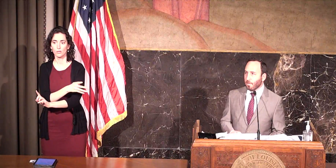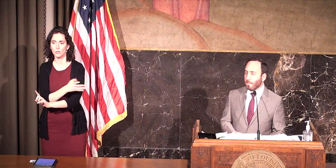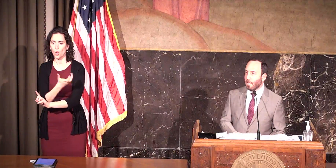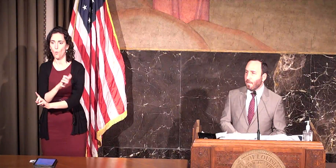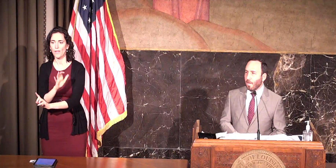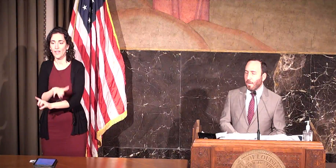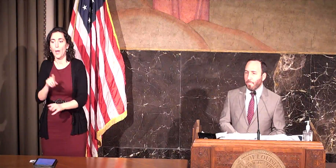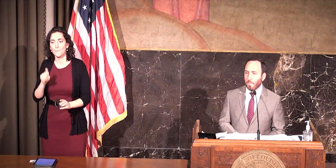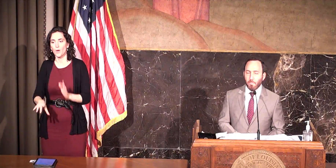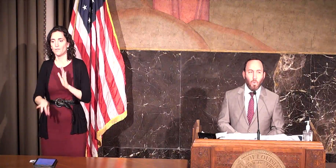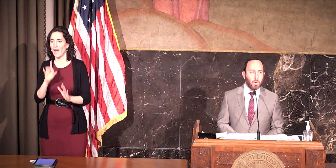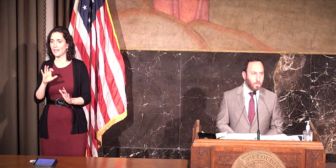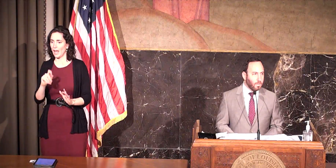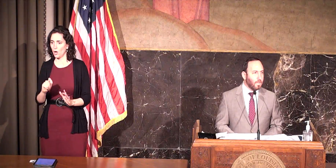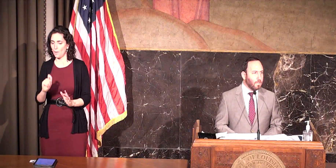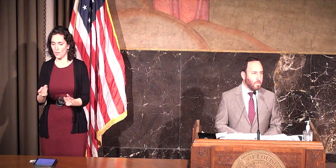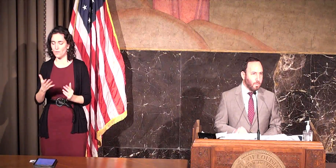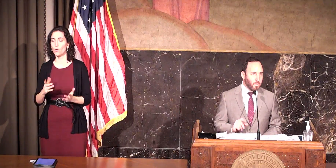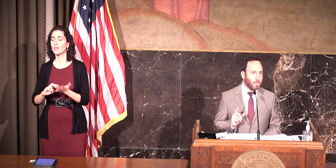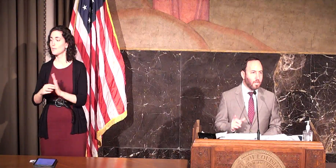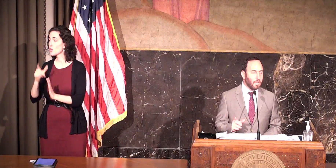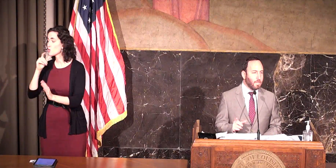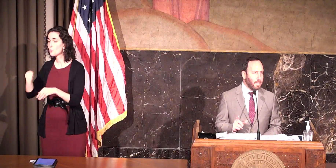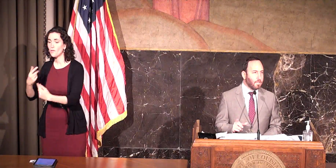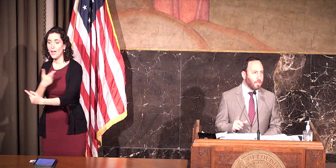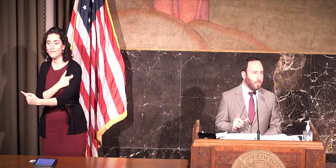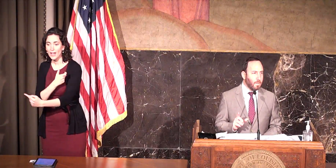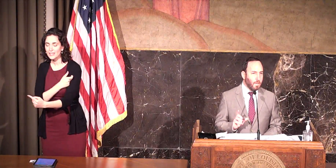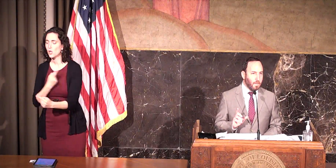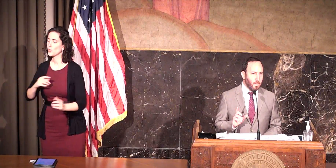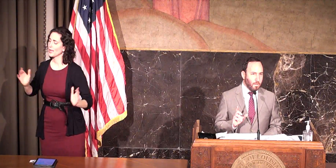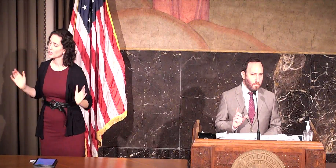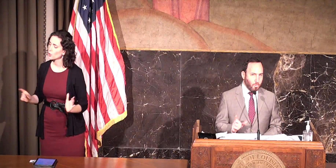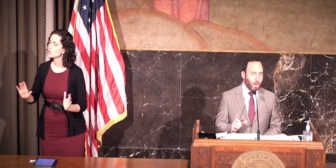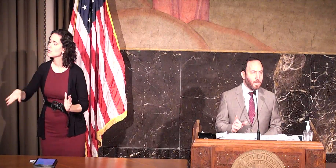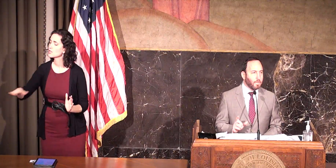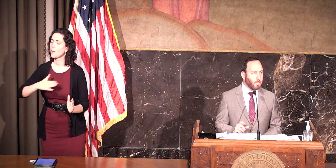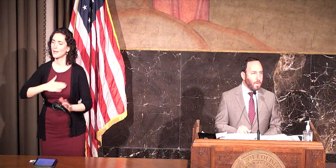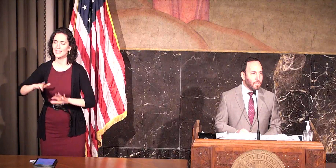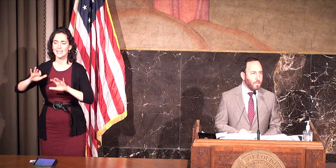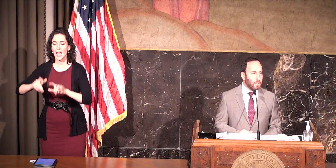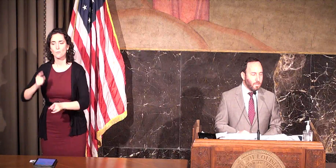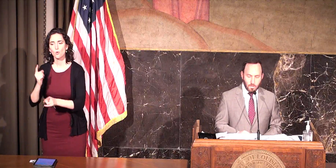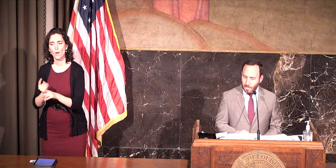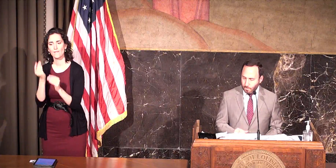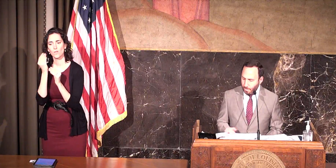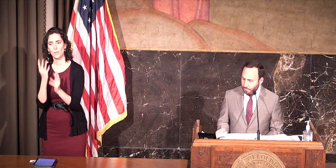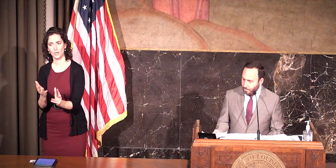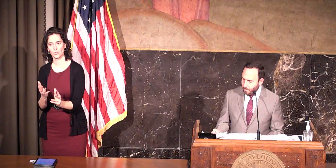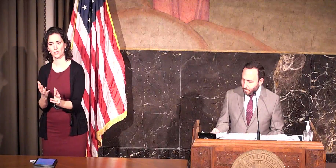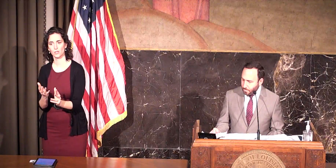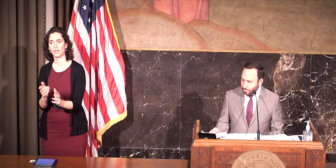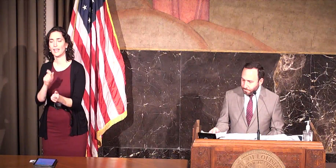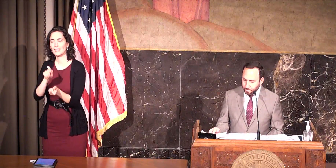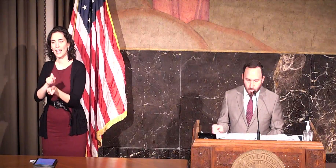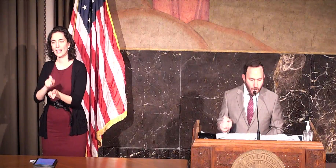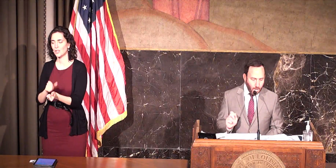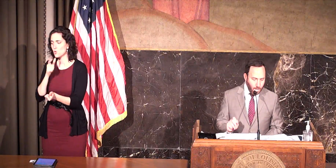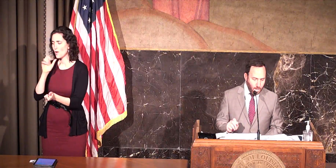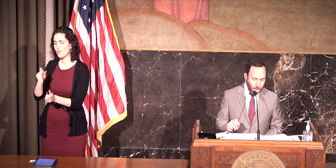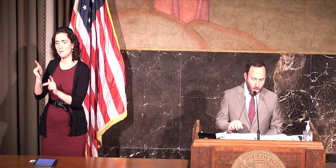vaccine partners more to encourage them to enter in quality information into those demographic